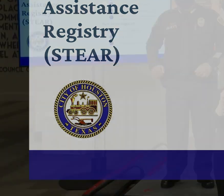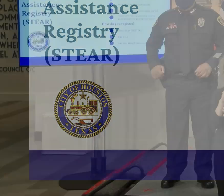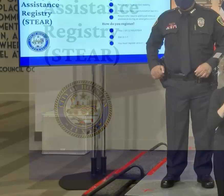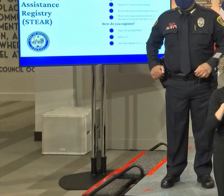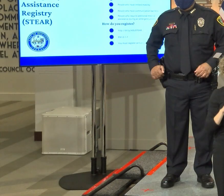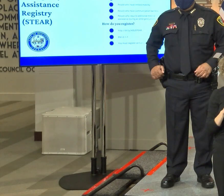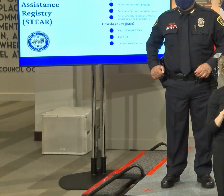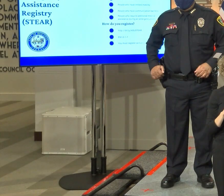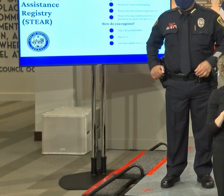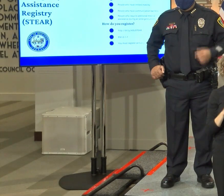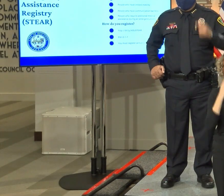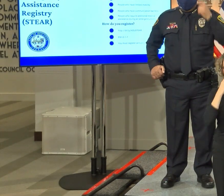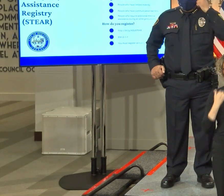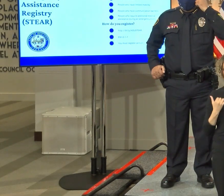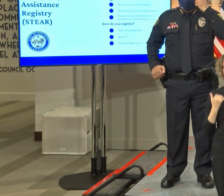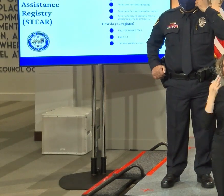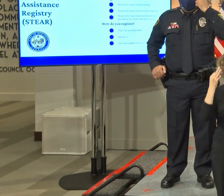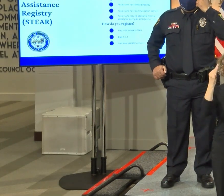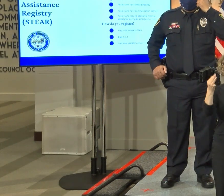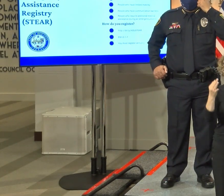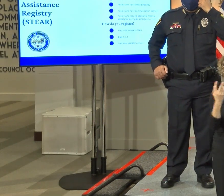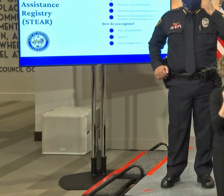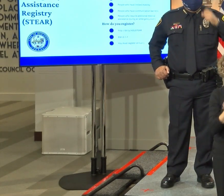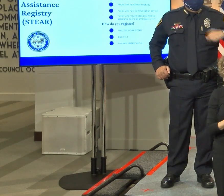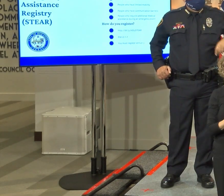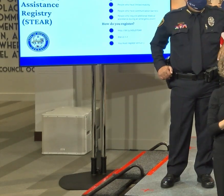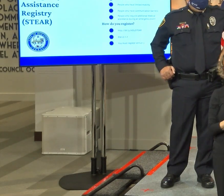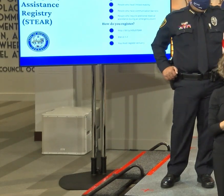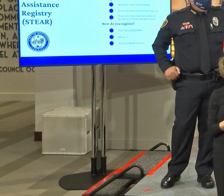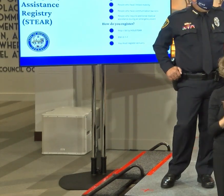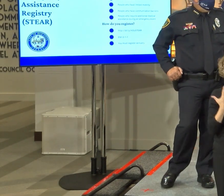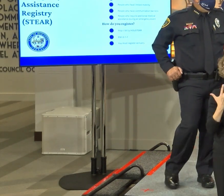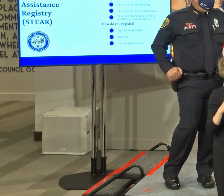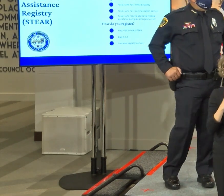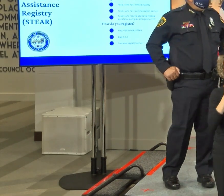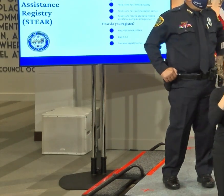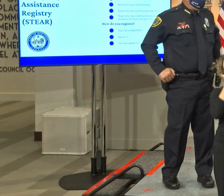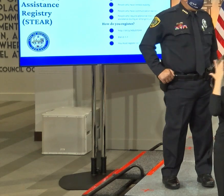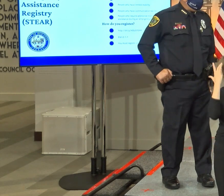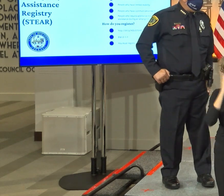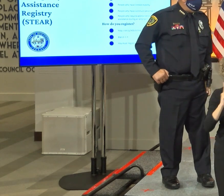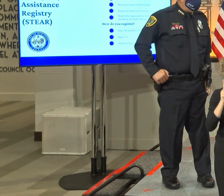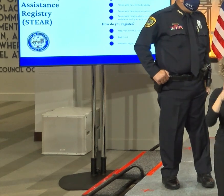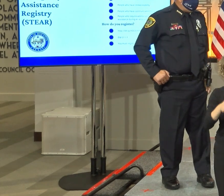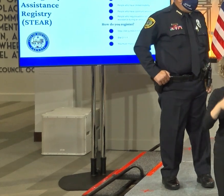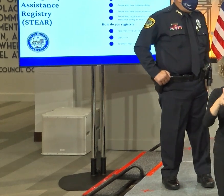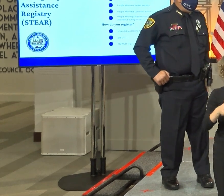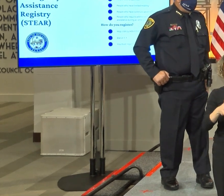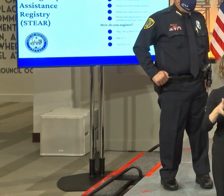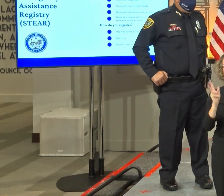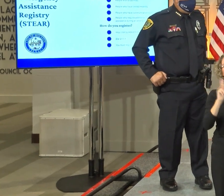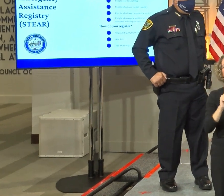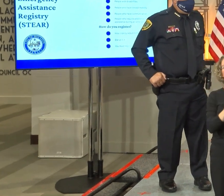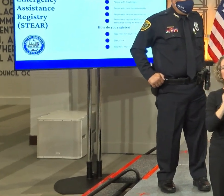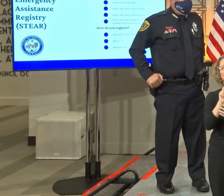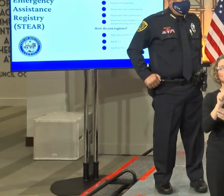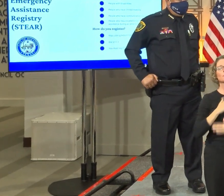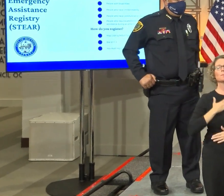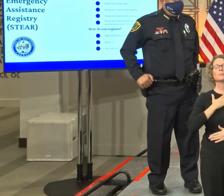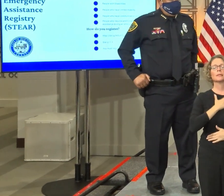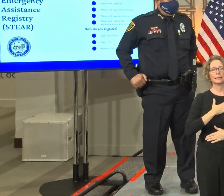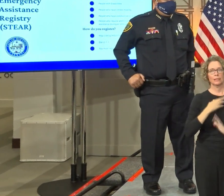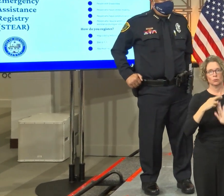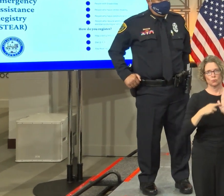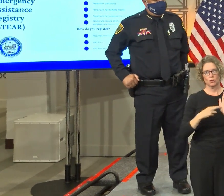the future. So we want to make sure we don't leave out anyone. So people with disabilities, we're asking you to please register